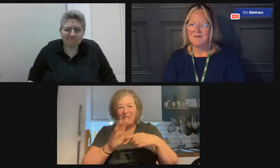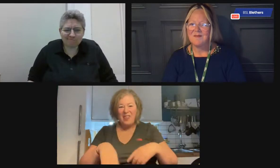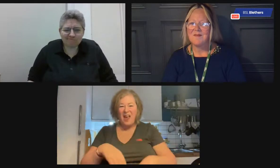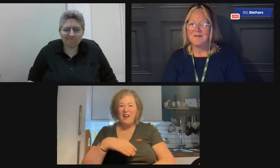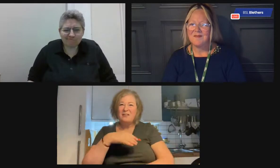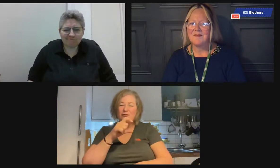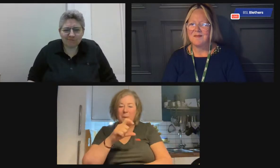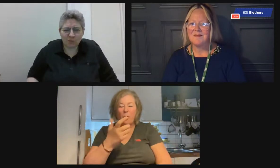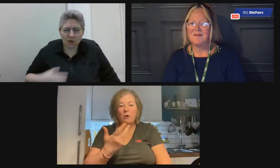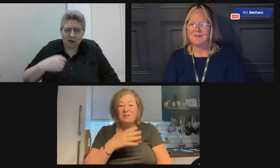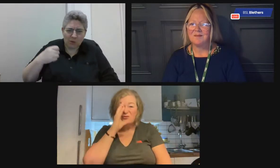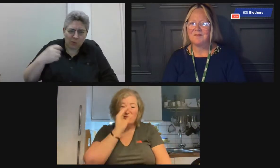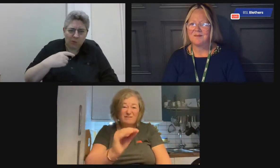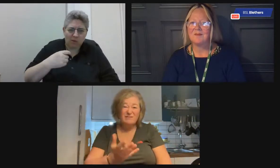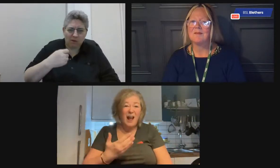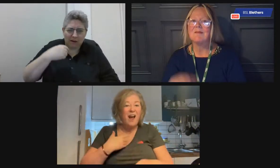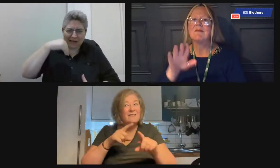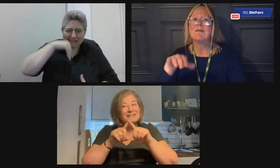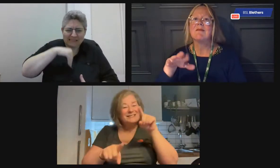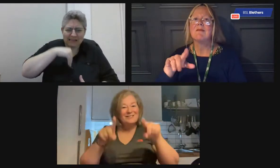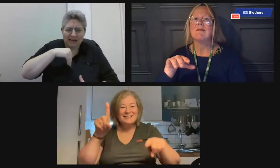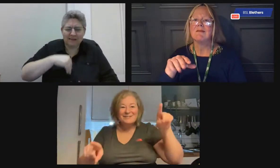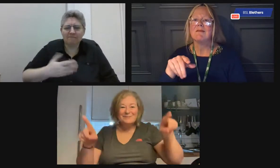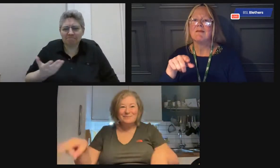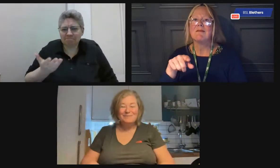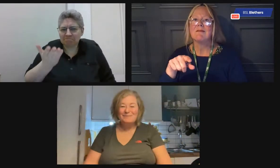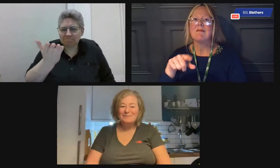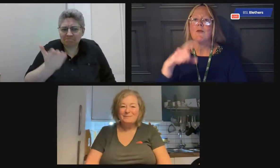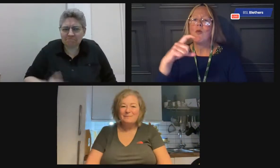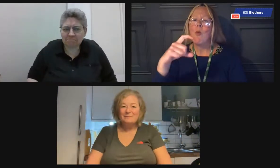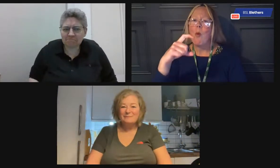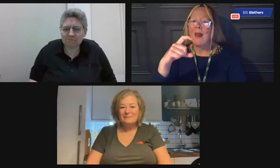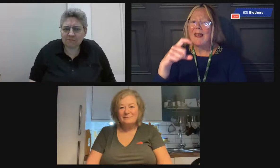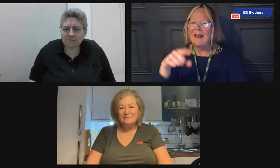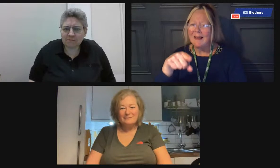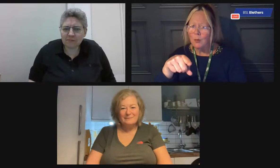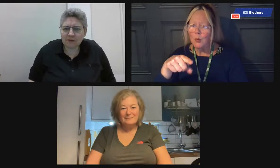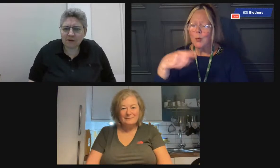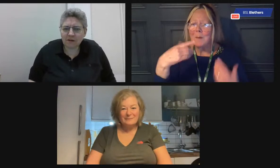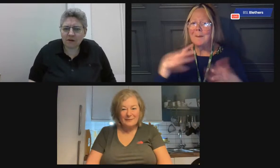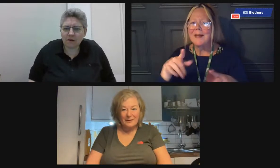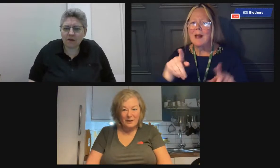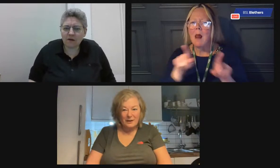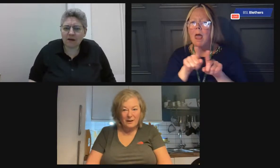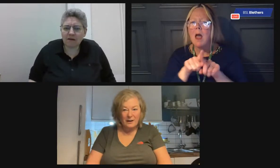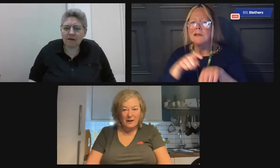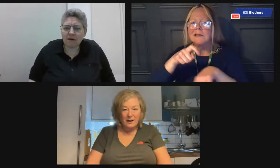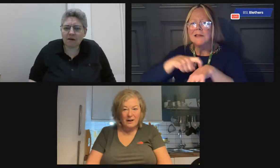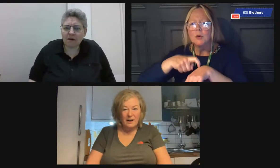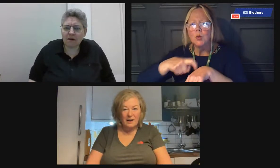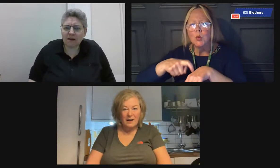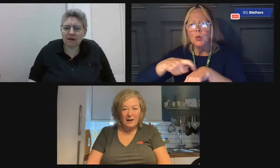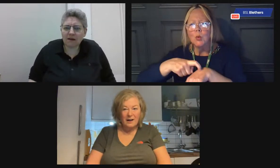be dry, but honestly, radiotherapy is a doddle. That's Chemotherapy is a internal. different ballgame.